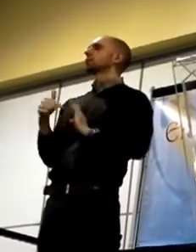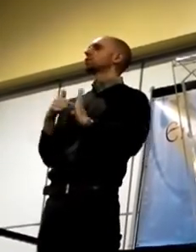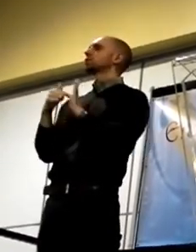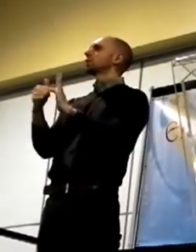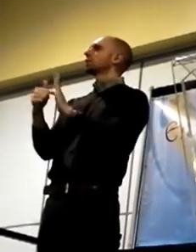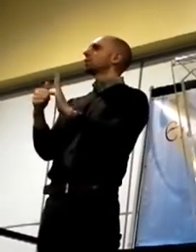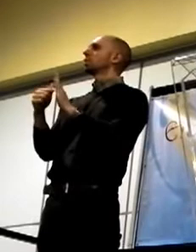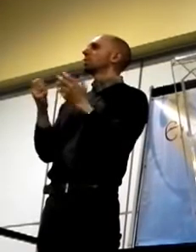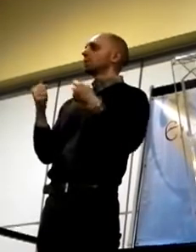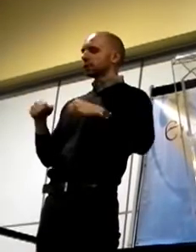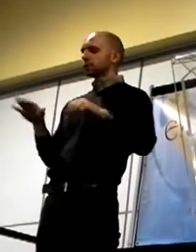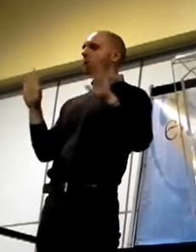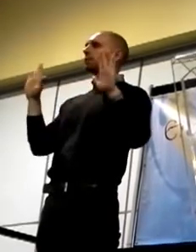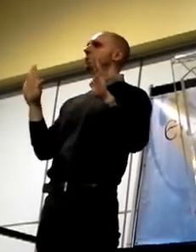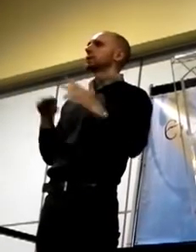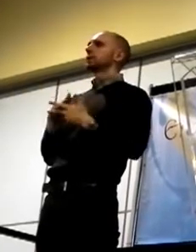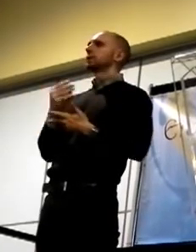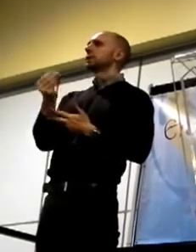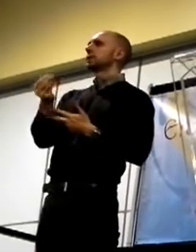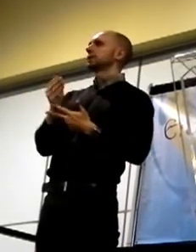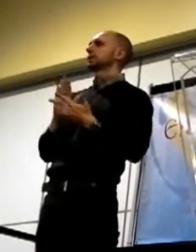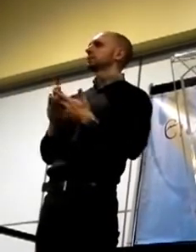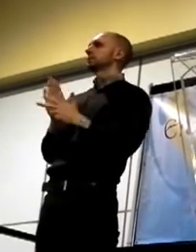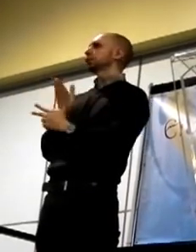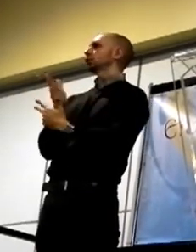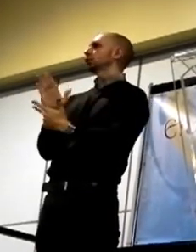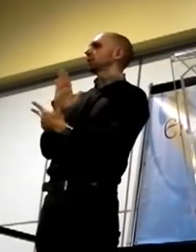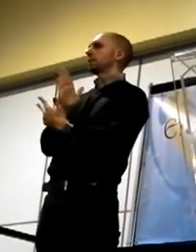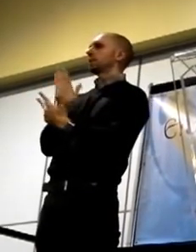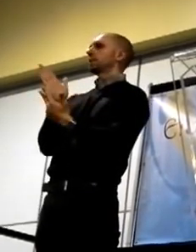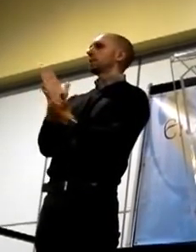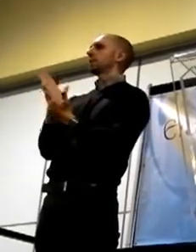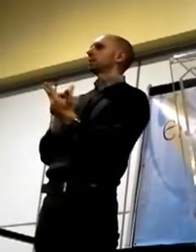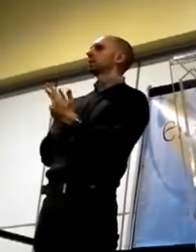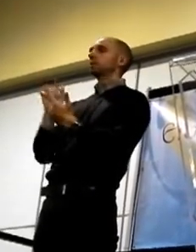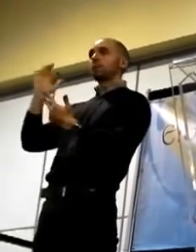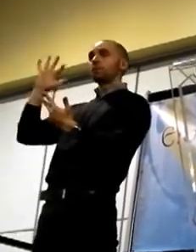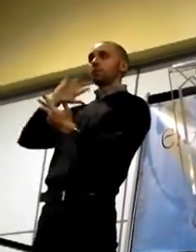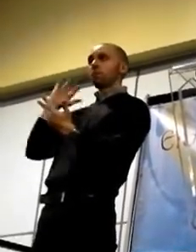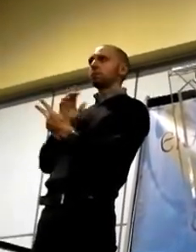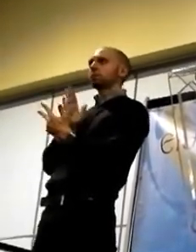share. This is how this Eid came about.